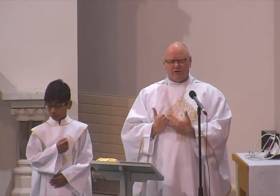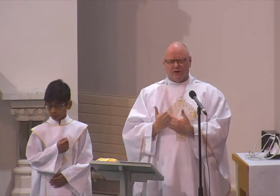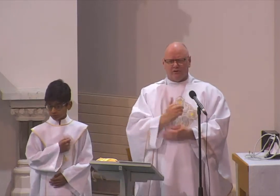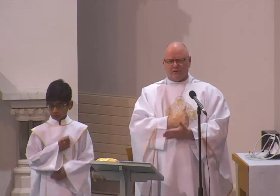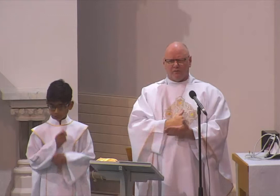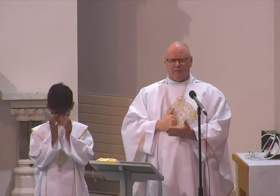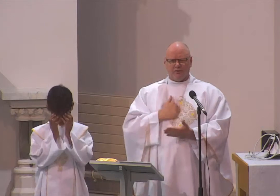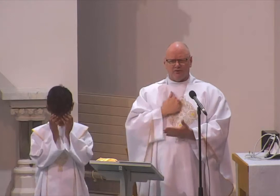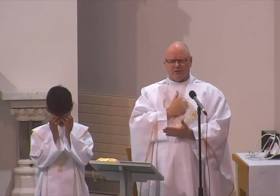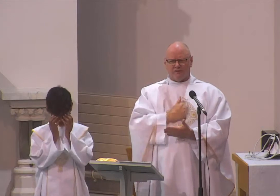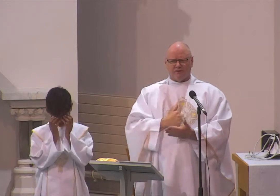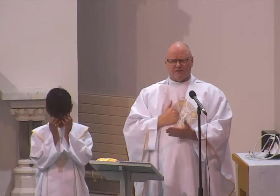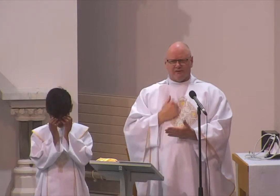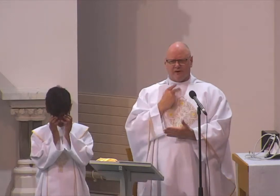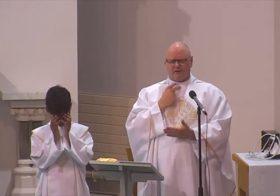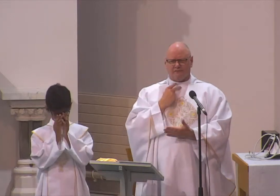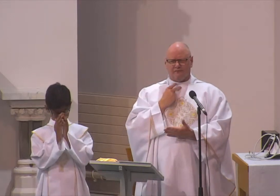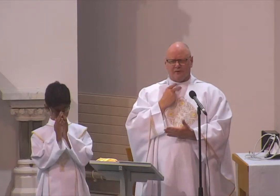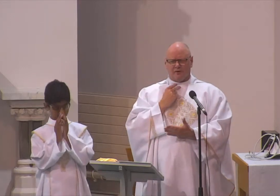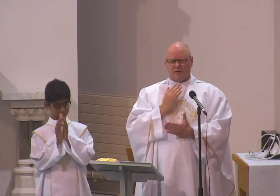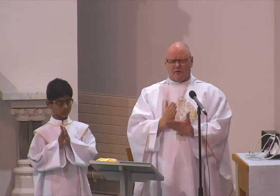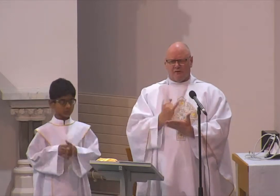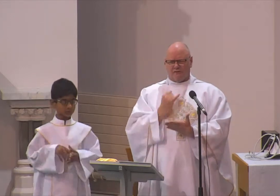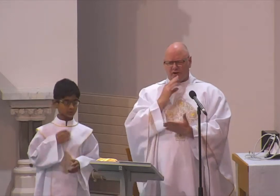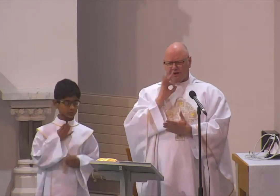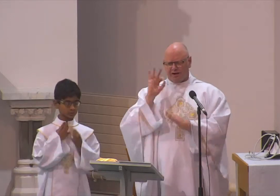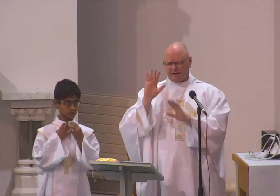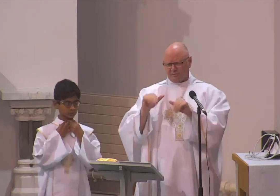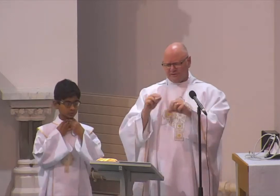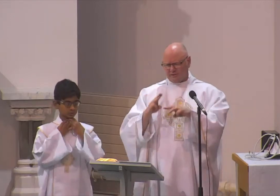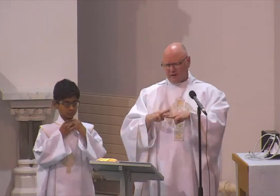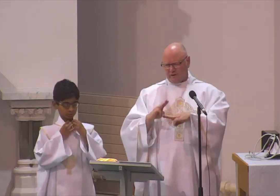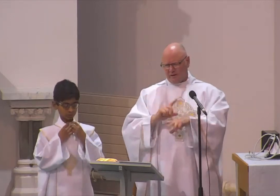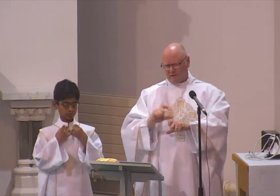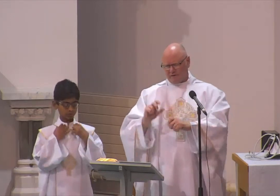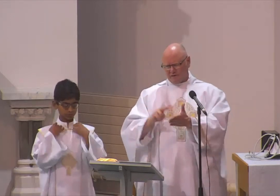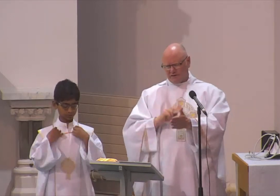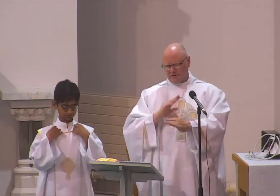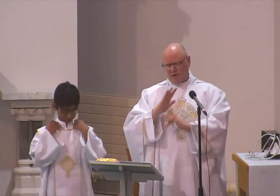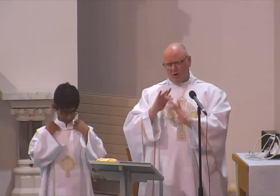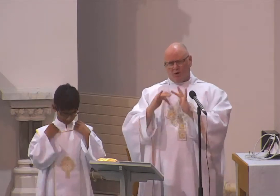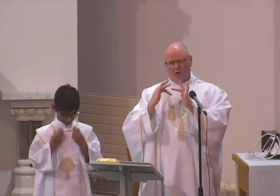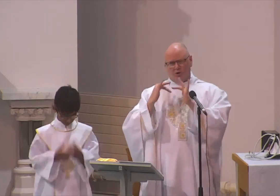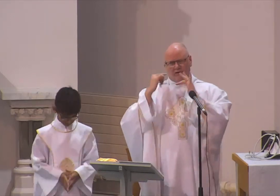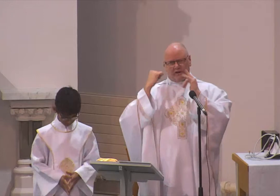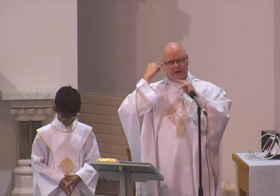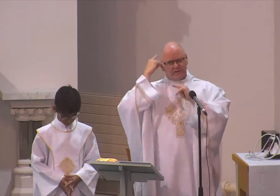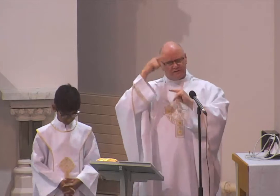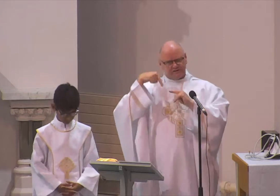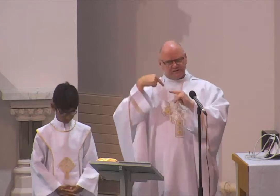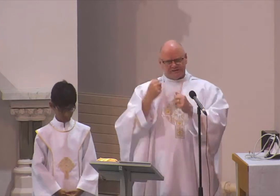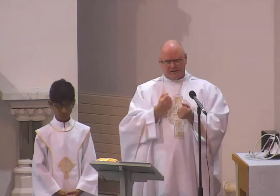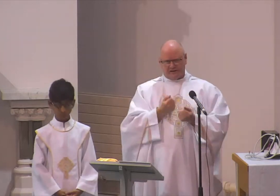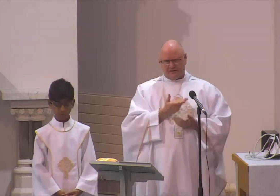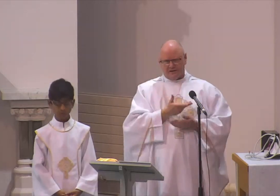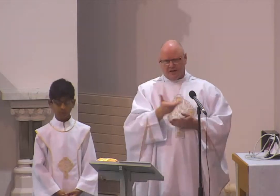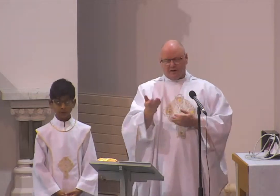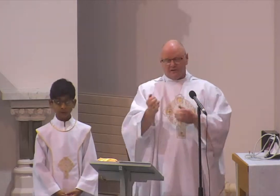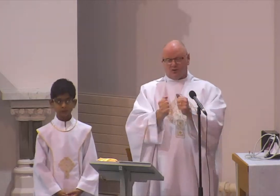through my most grievous fault. Therefore I ask Blessed Mary, ever Virgin, all the angels and saints, and you, my